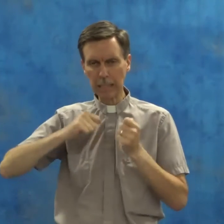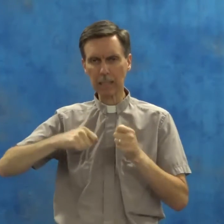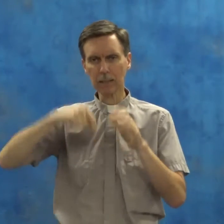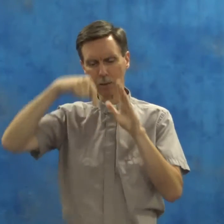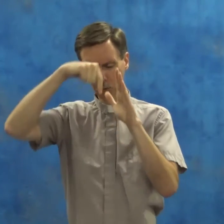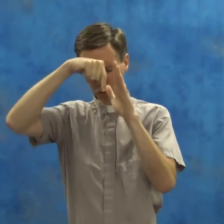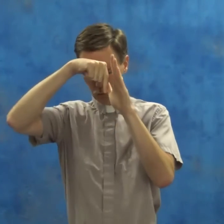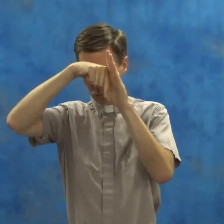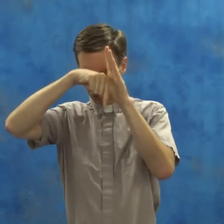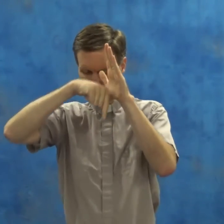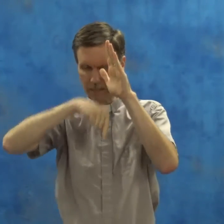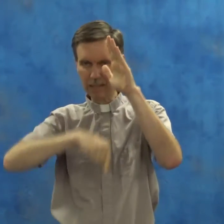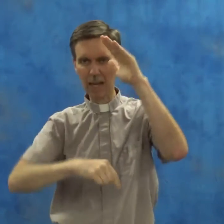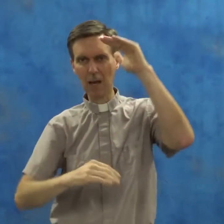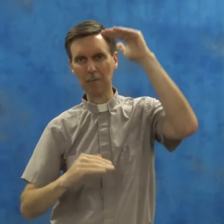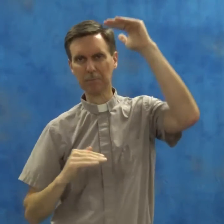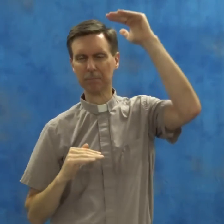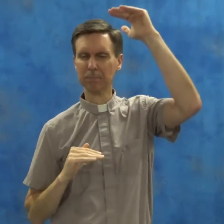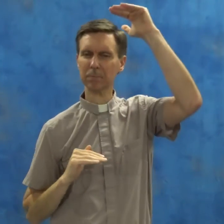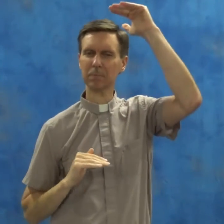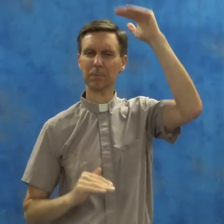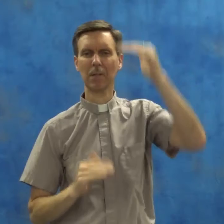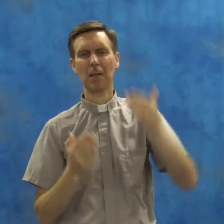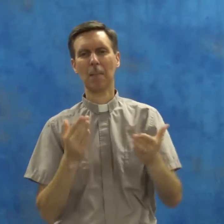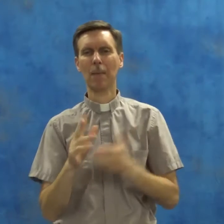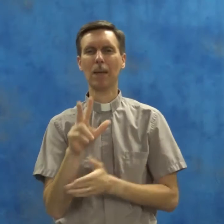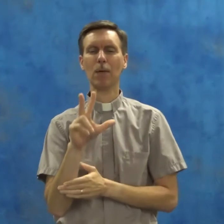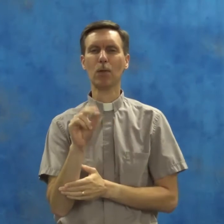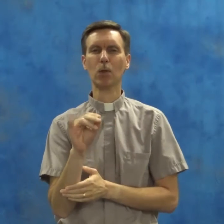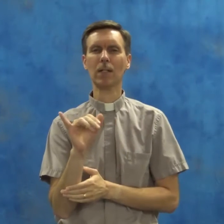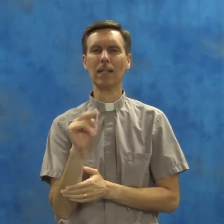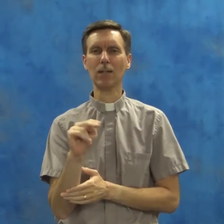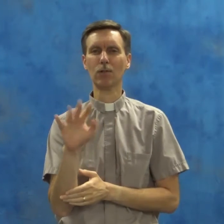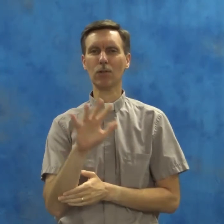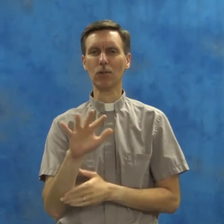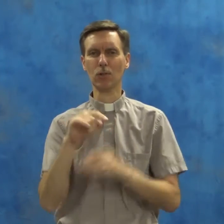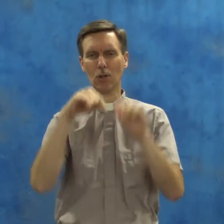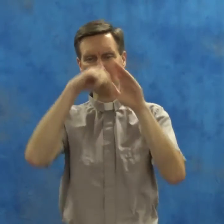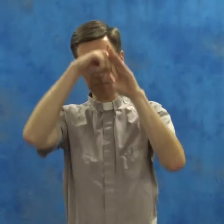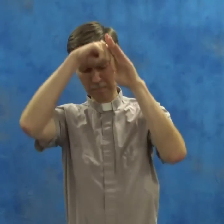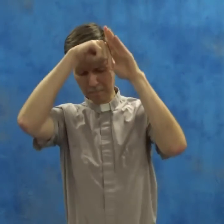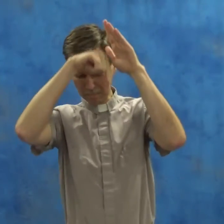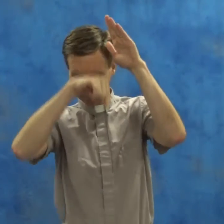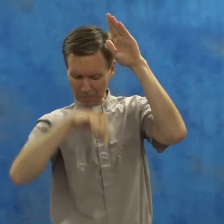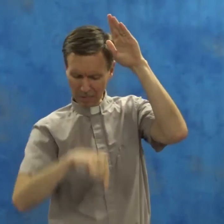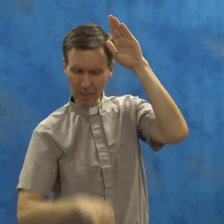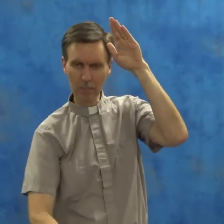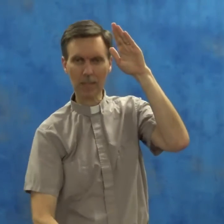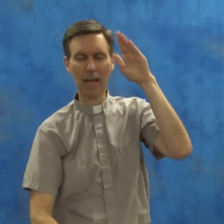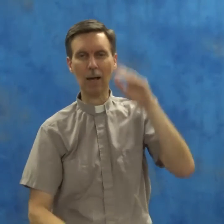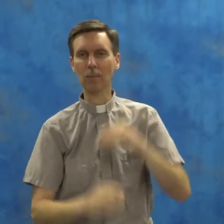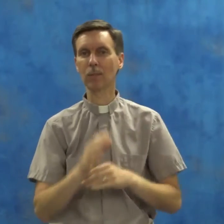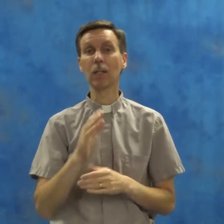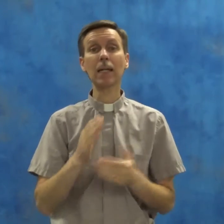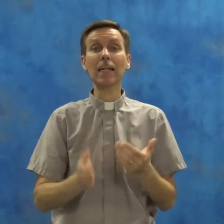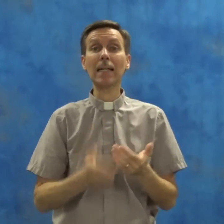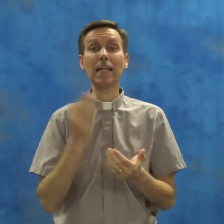Dug straight down, maybe 30 inches or so, deep down.